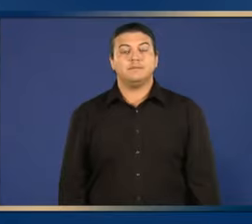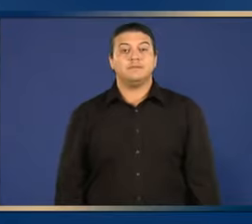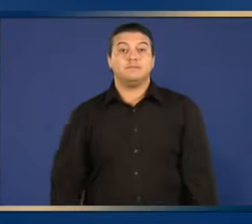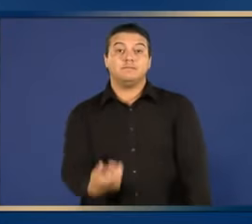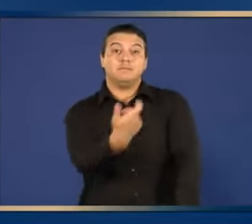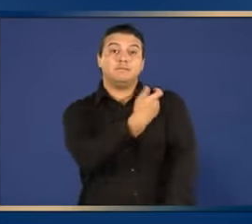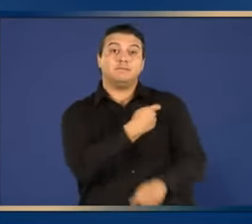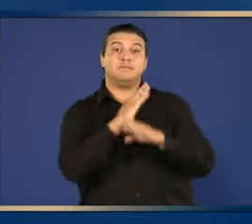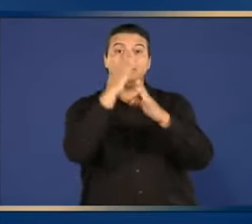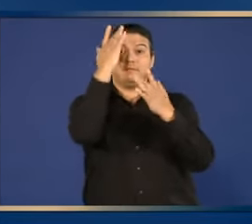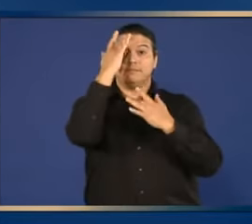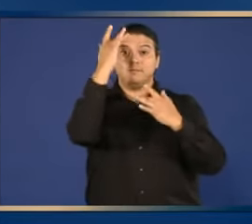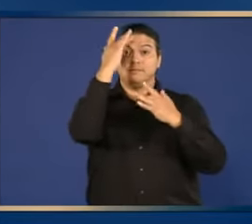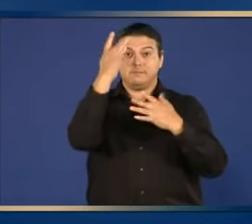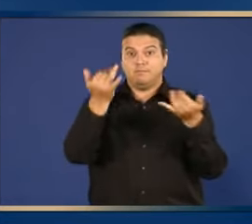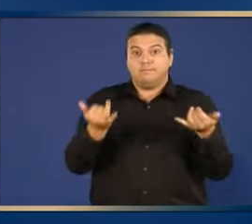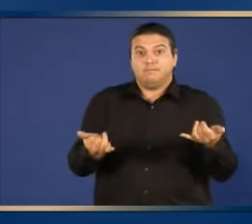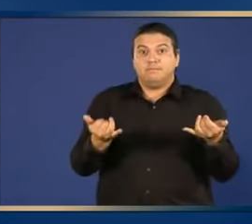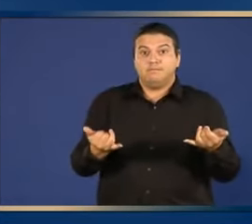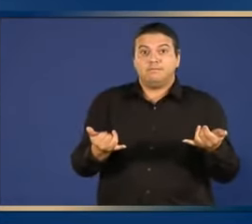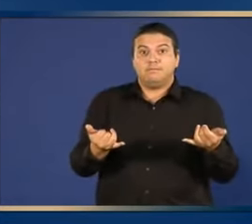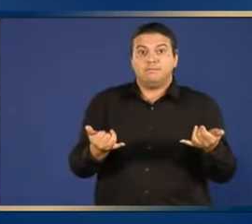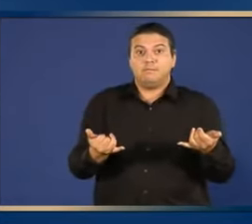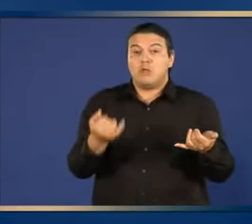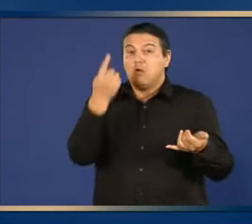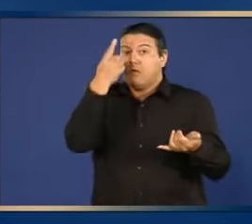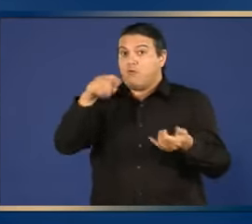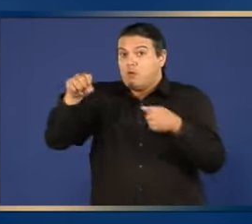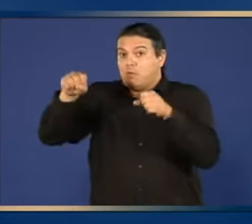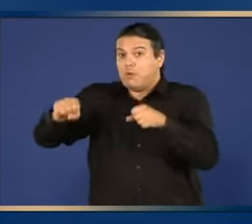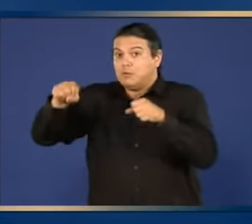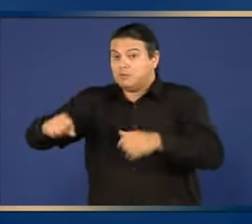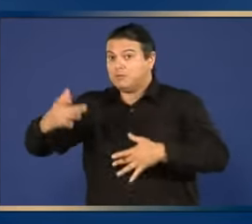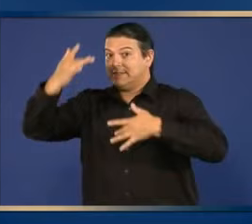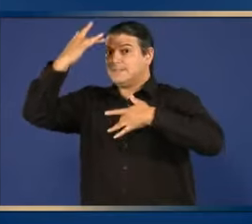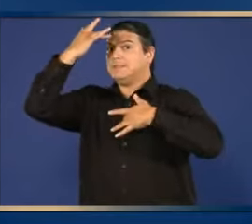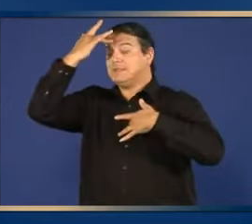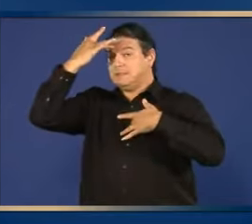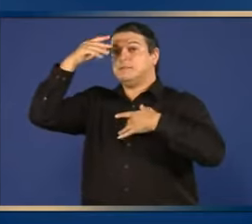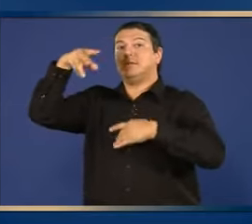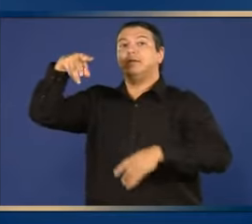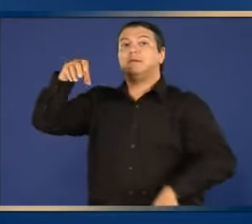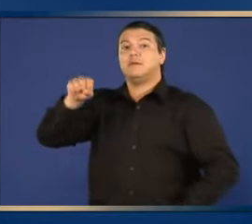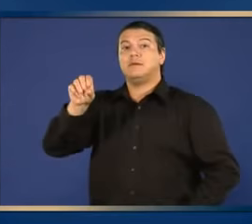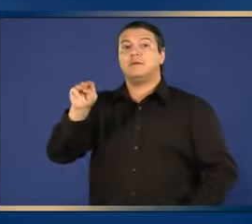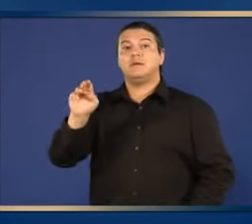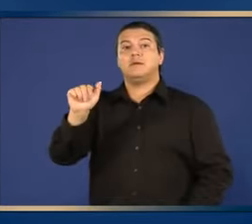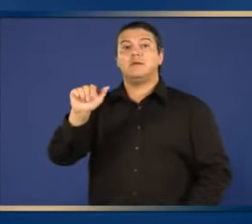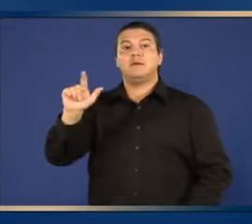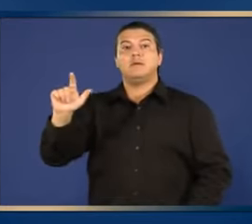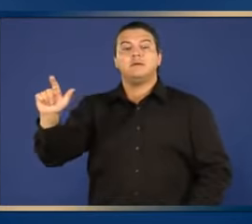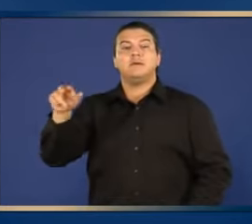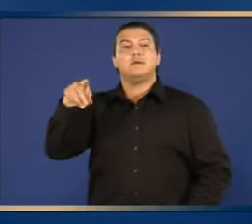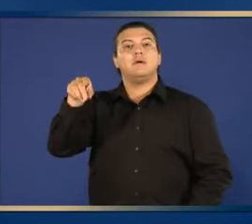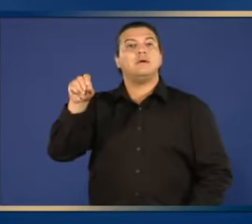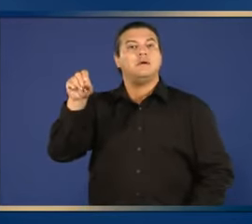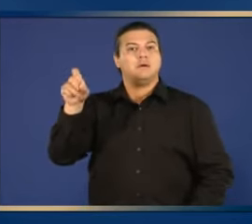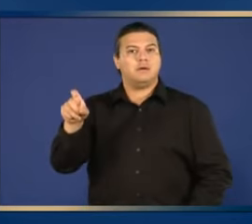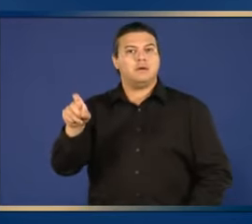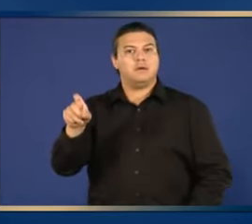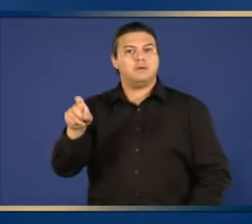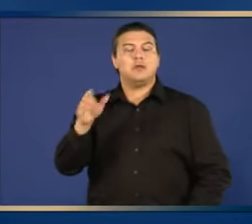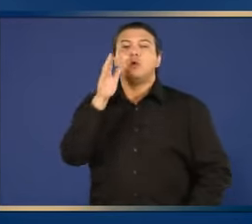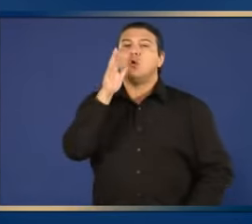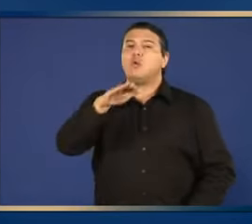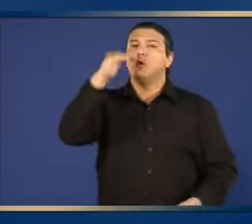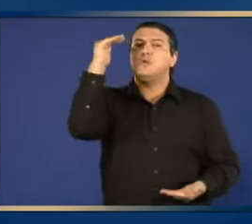The vaccine given today for possible smallpox exposure can lessen the severity of